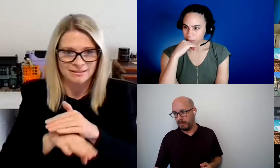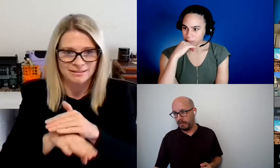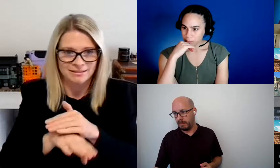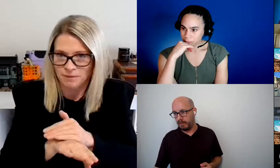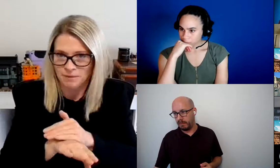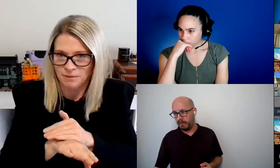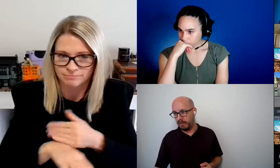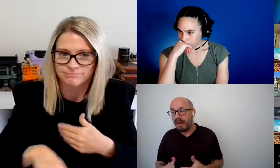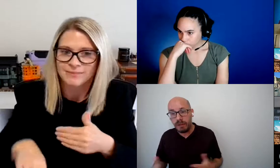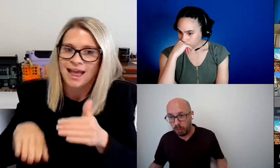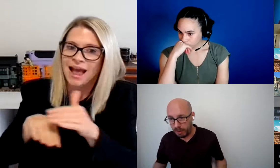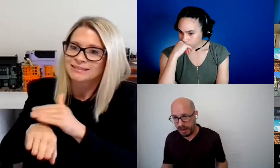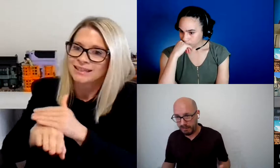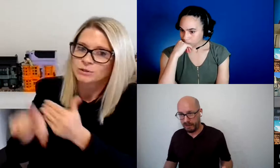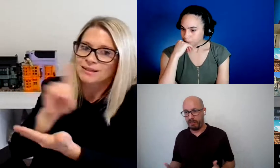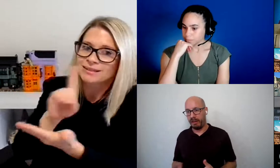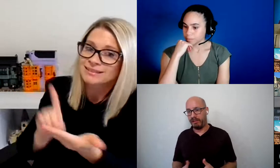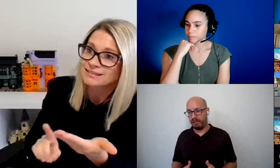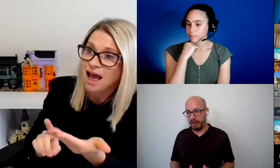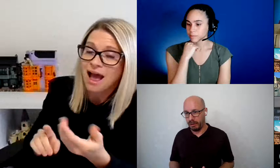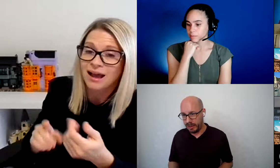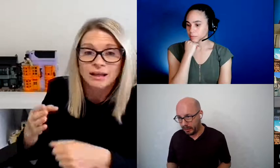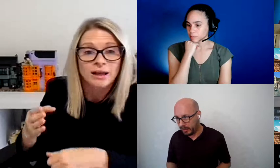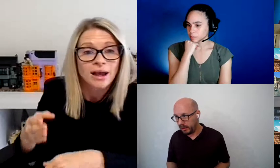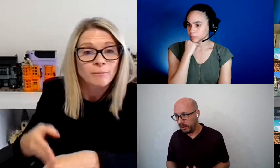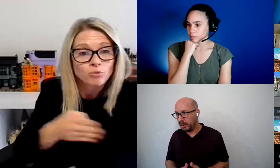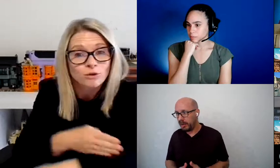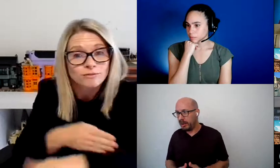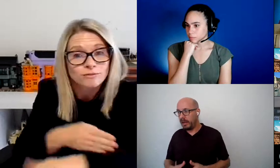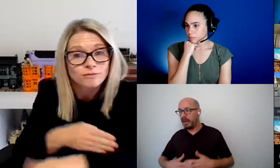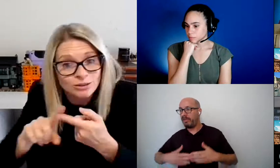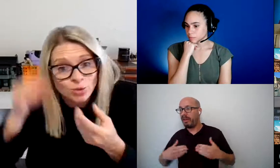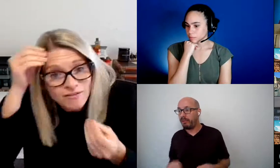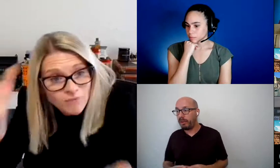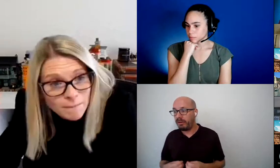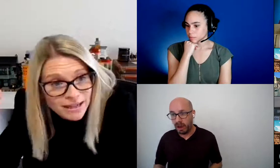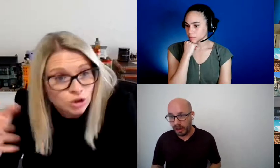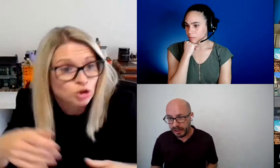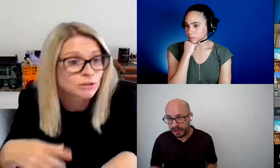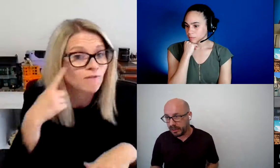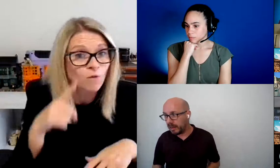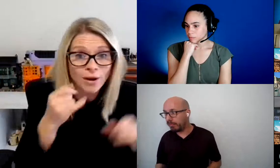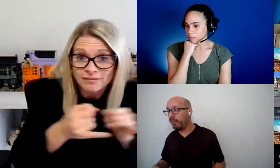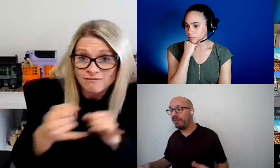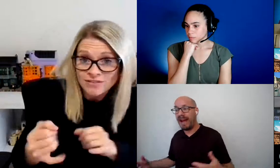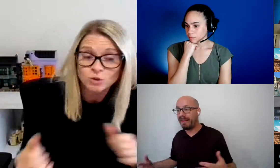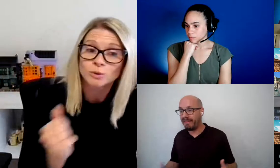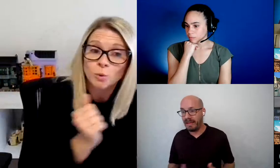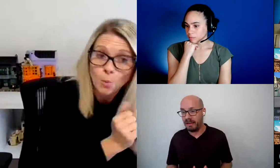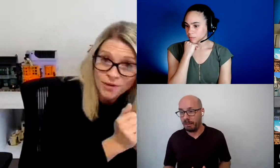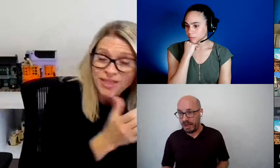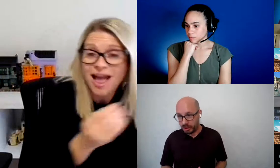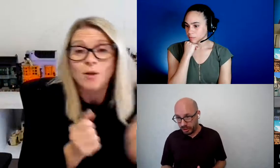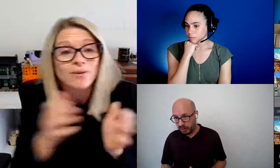Really, everyone benefits from accessibility. Accessible design improves access to information